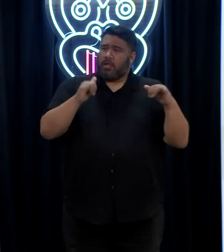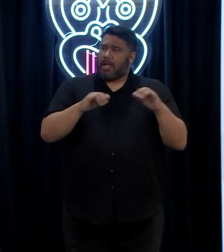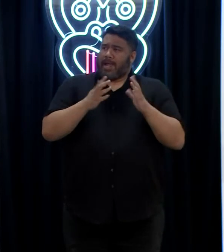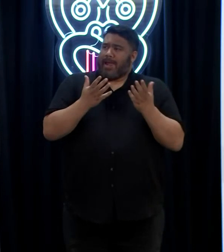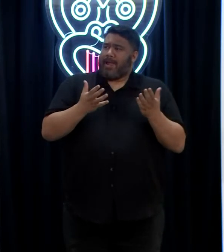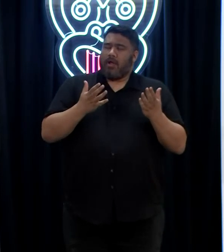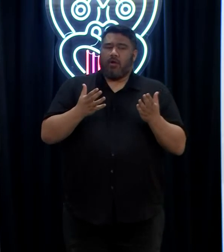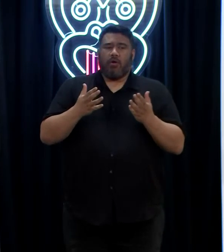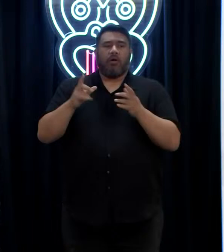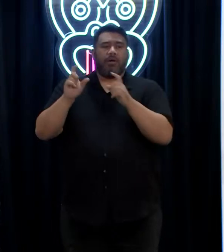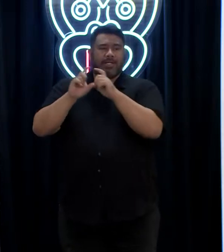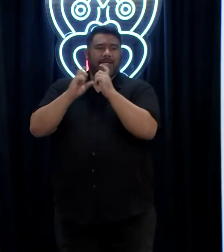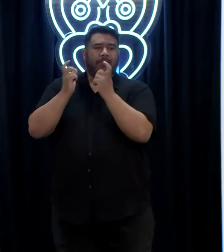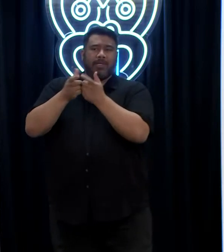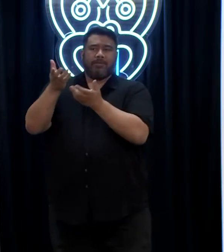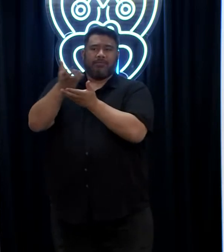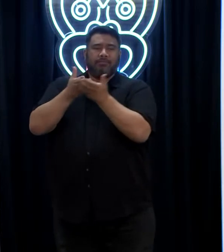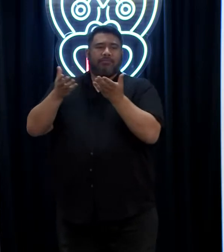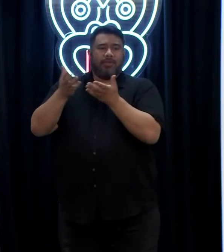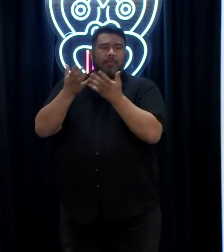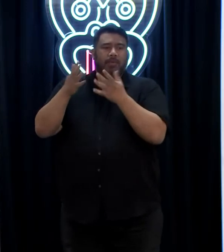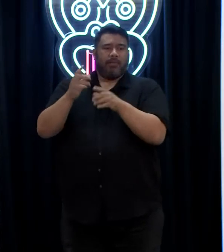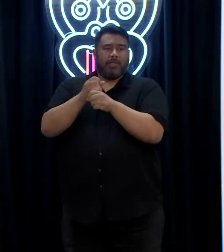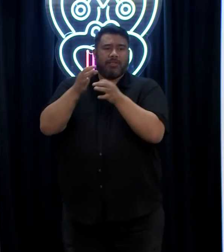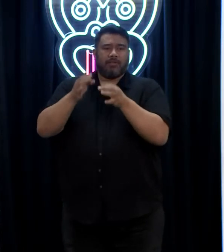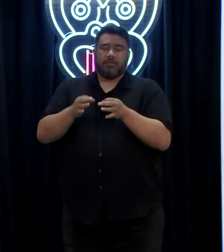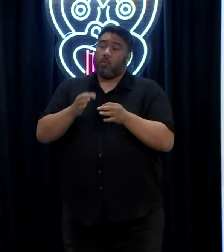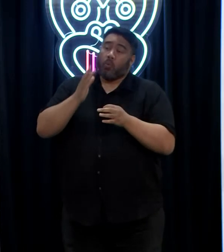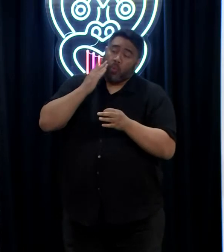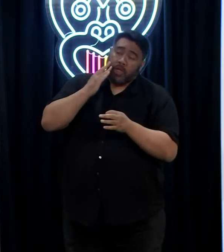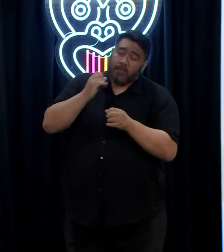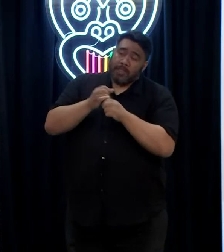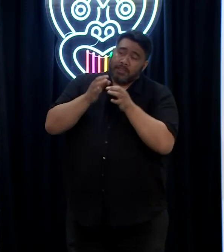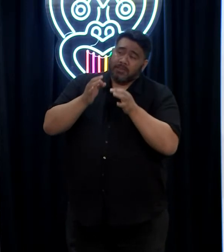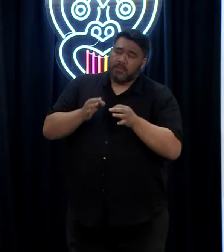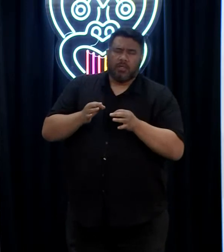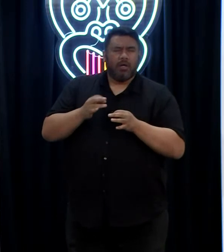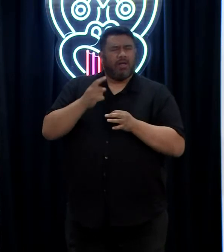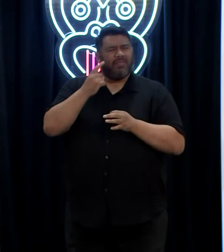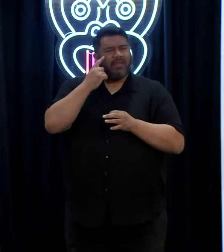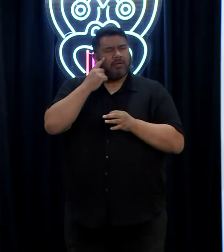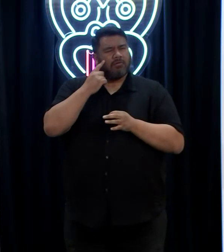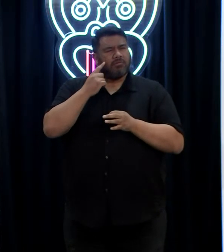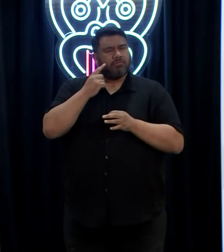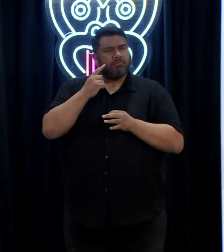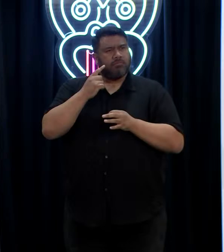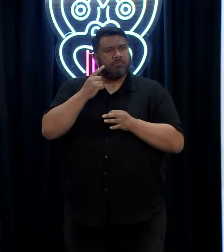cabinet delegated cabinet ministers' meetings. When was that? I believe it was